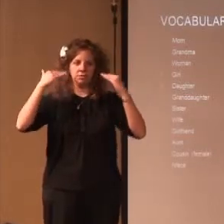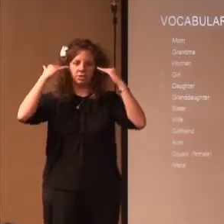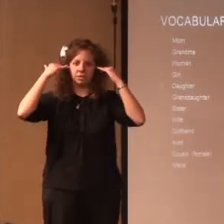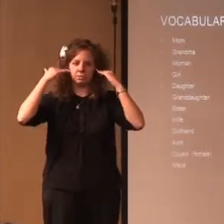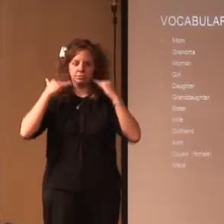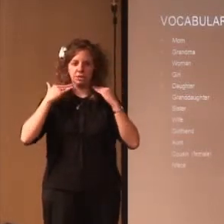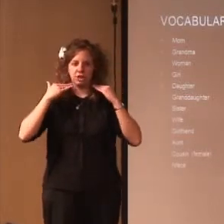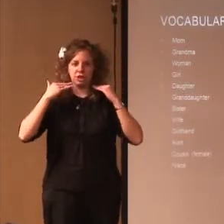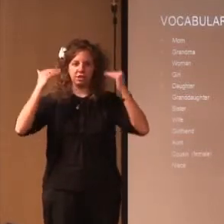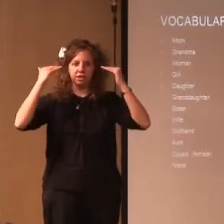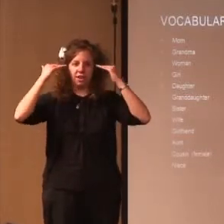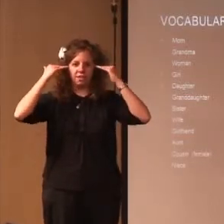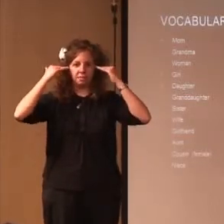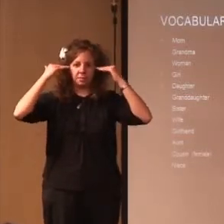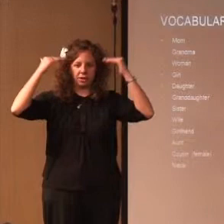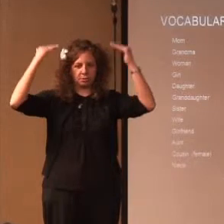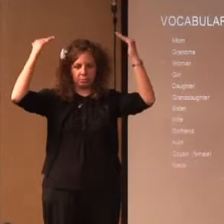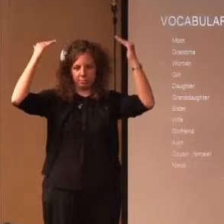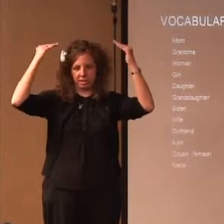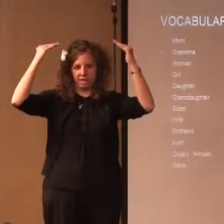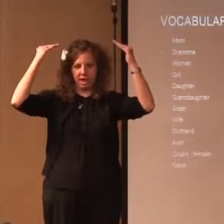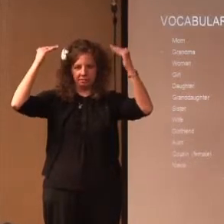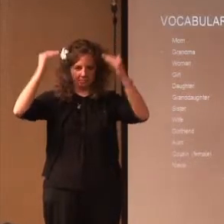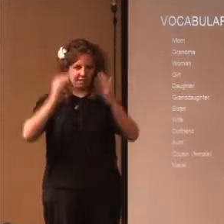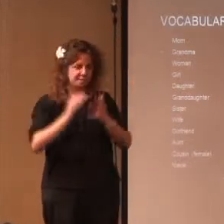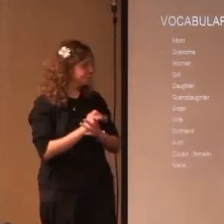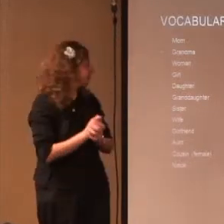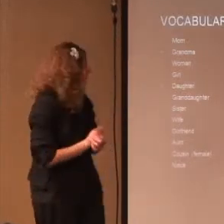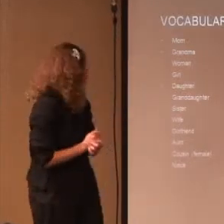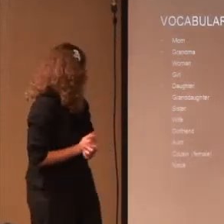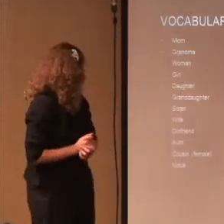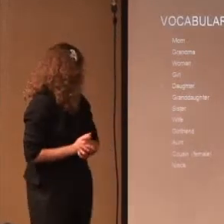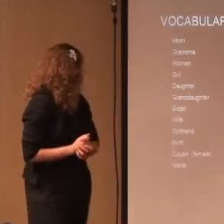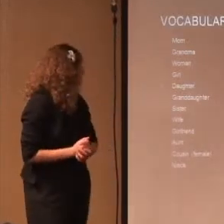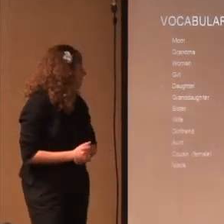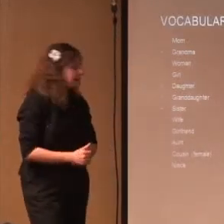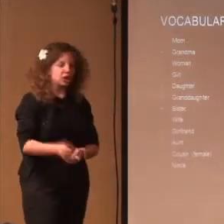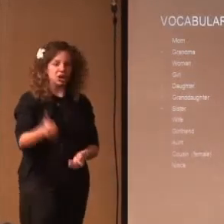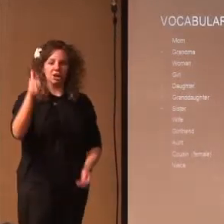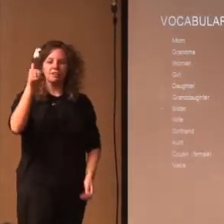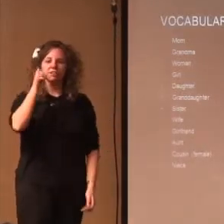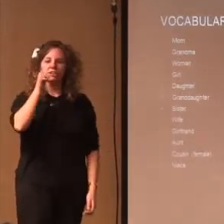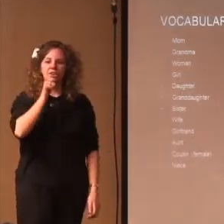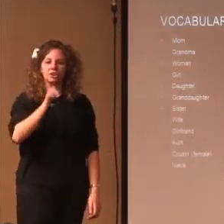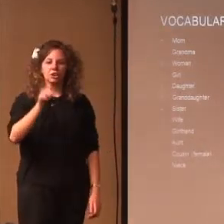this will be girl, and from here up will be guy, okay? So we have girl,